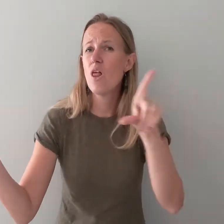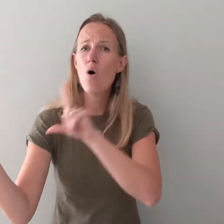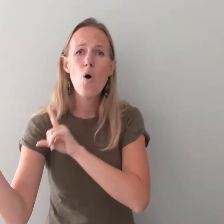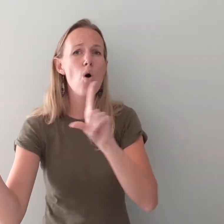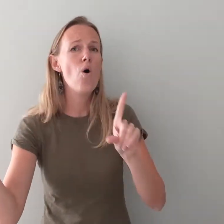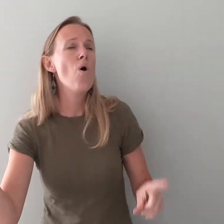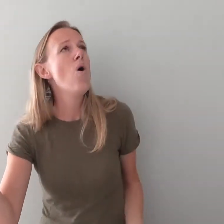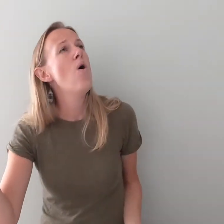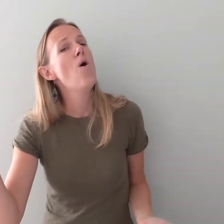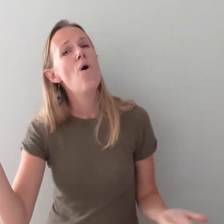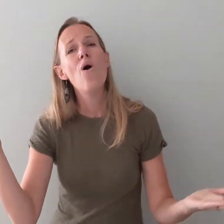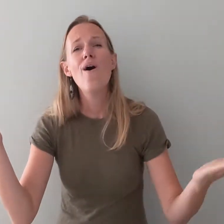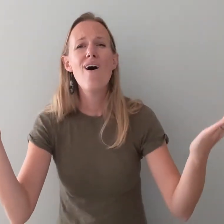Lord.